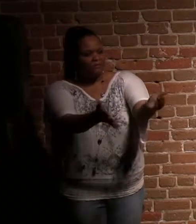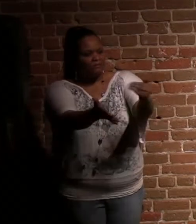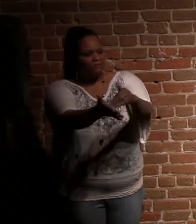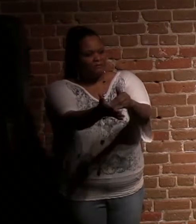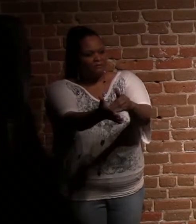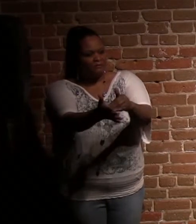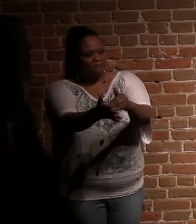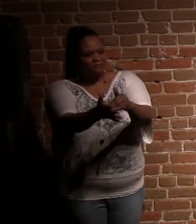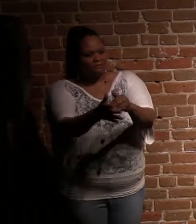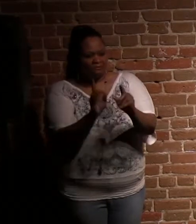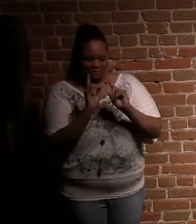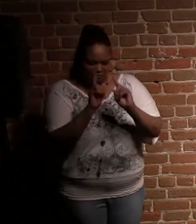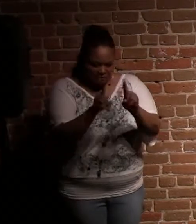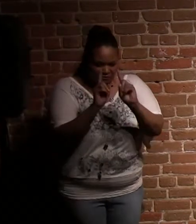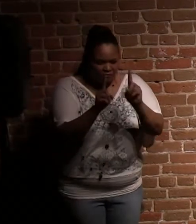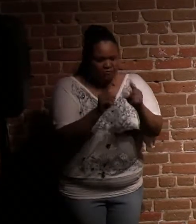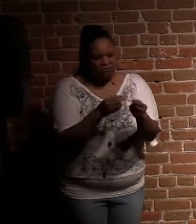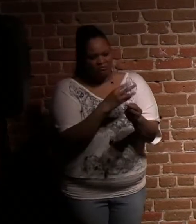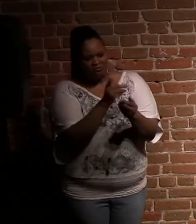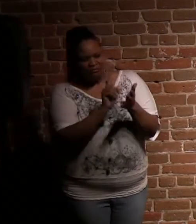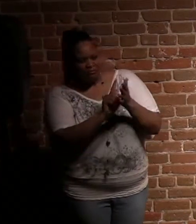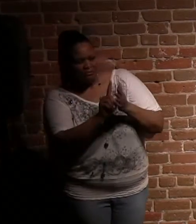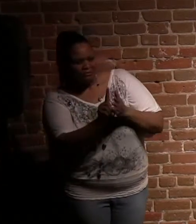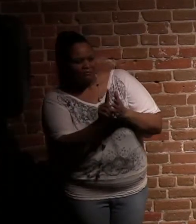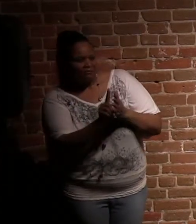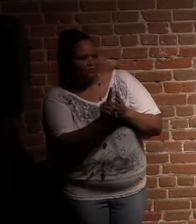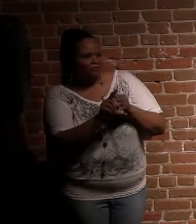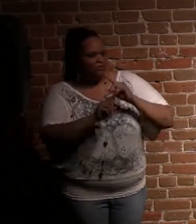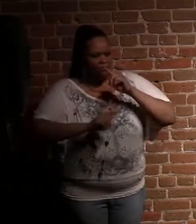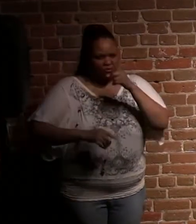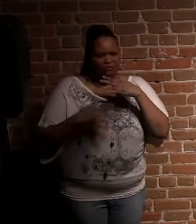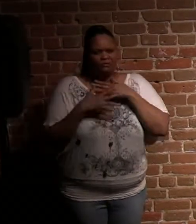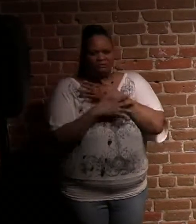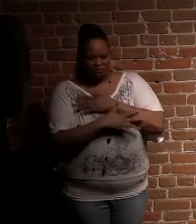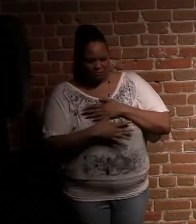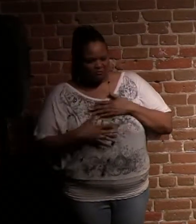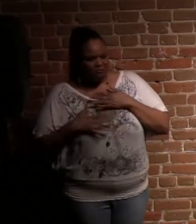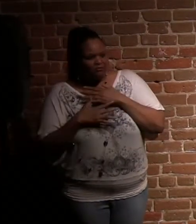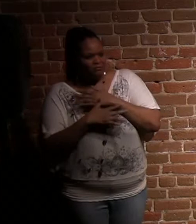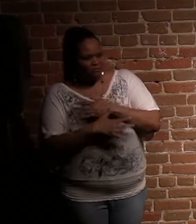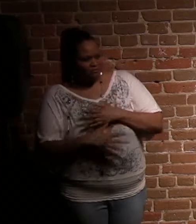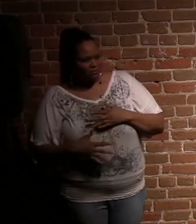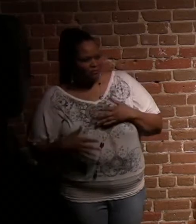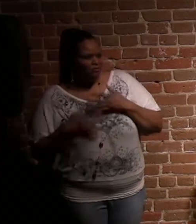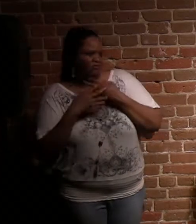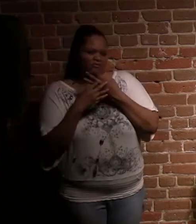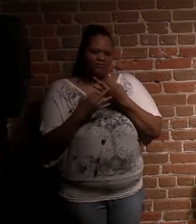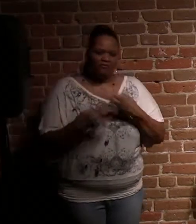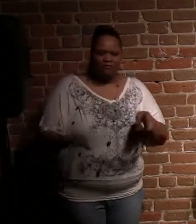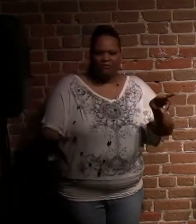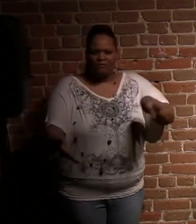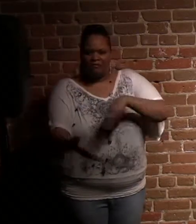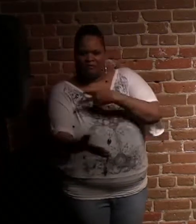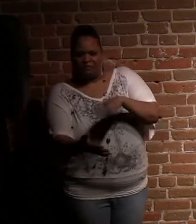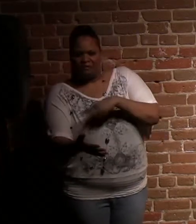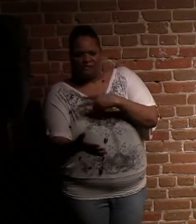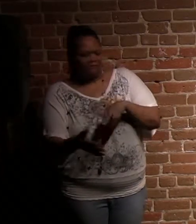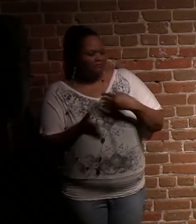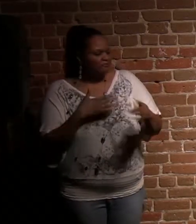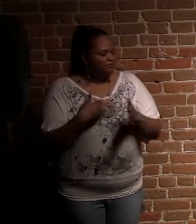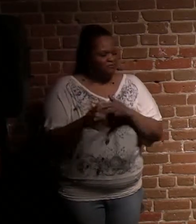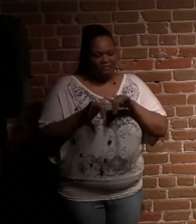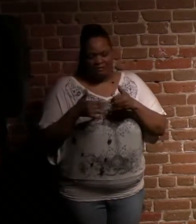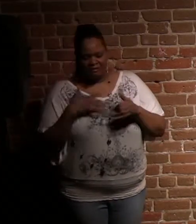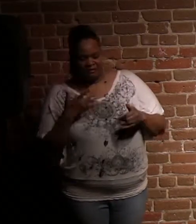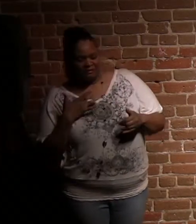been going a few weeks and just really enjoying it. The freedom of just dancing however the heck you wanted